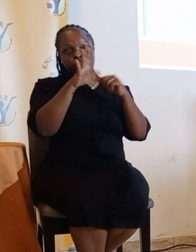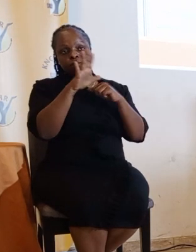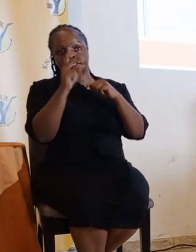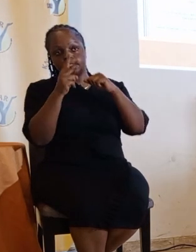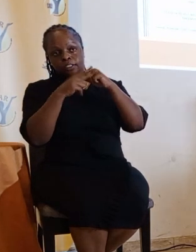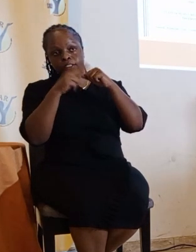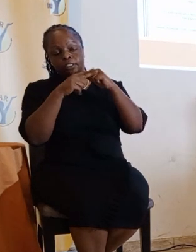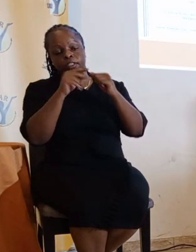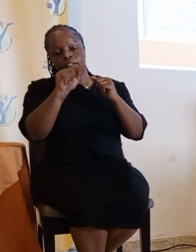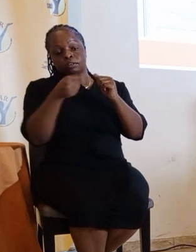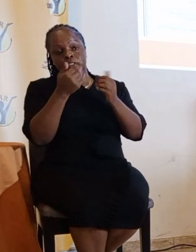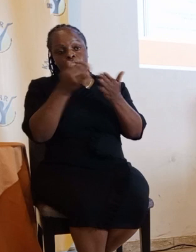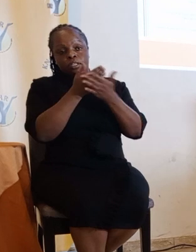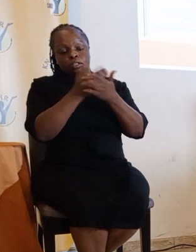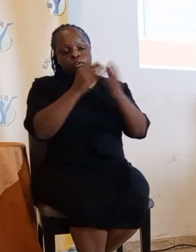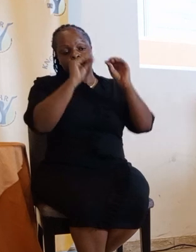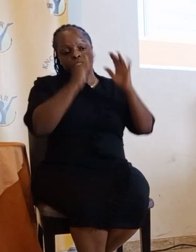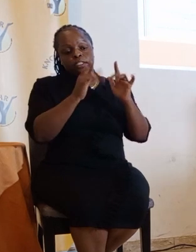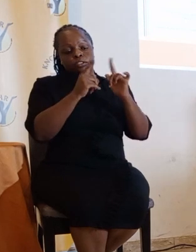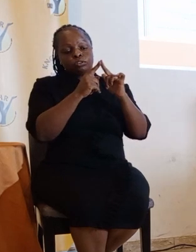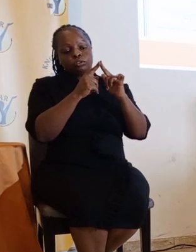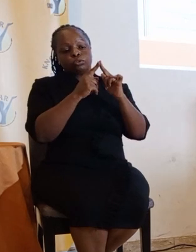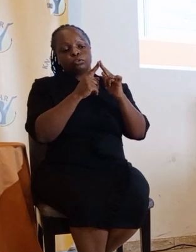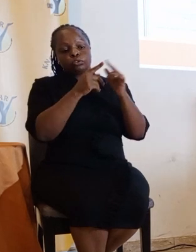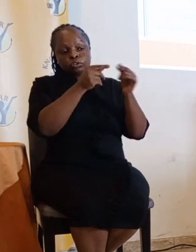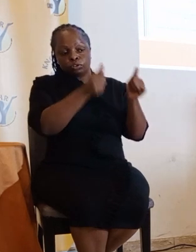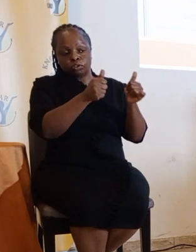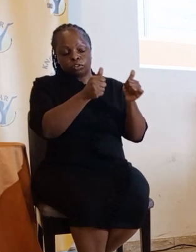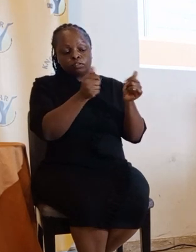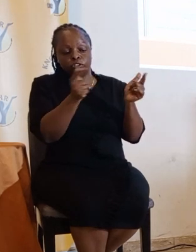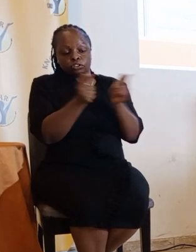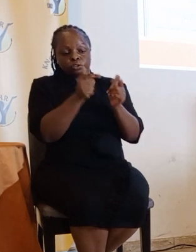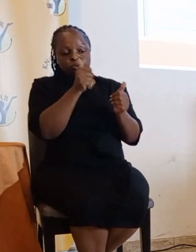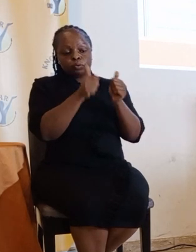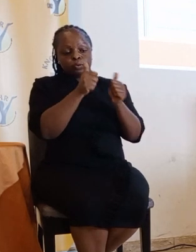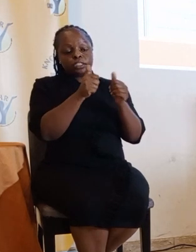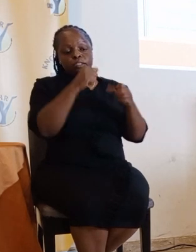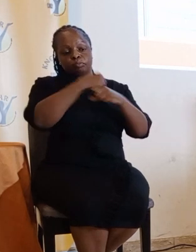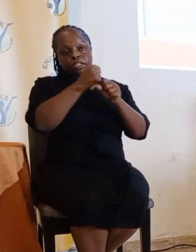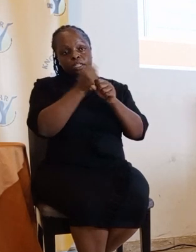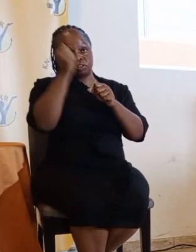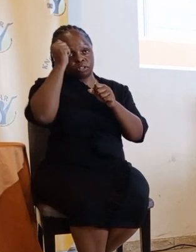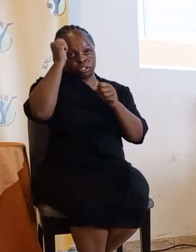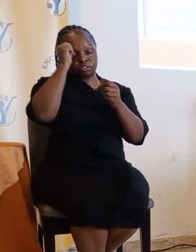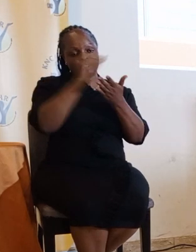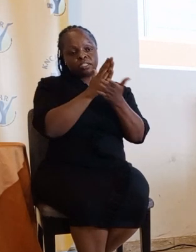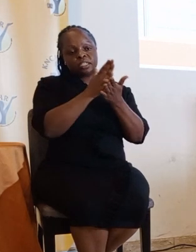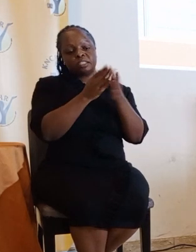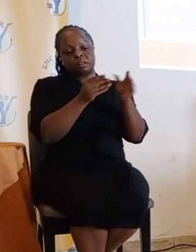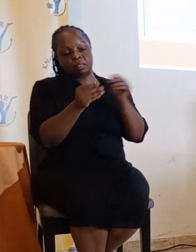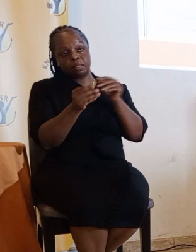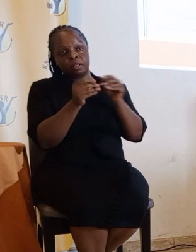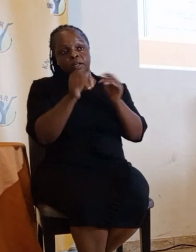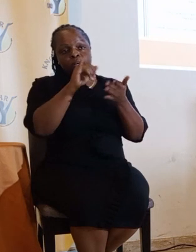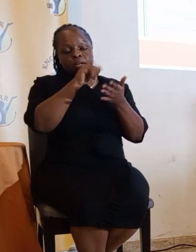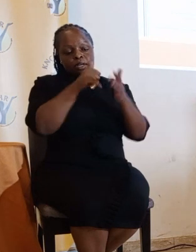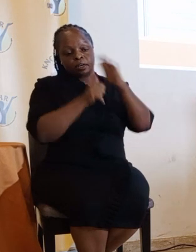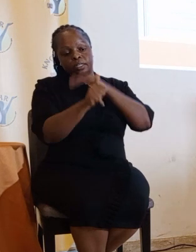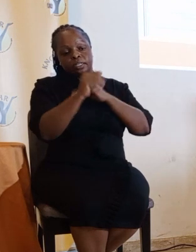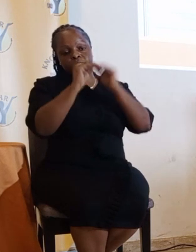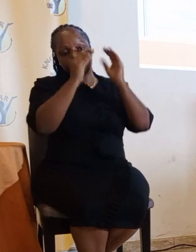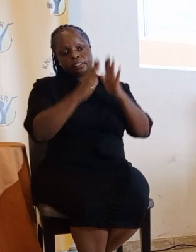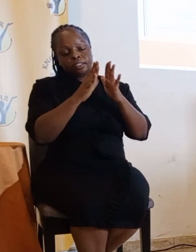56,750 new teachers to meet the shortage that crippled the education sector for a long time. Under the Teacher